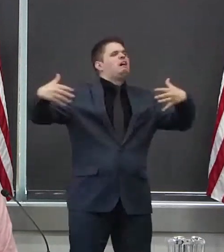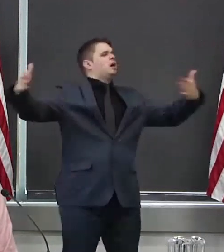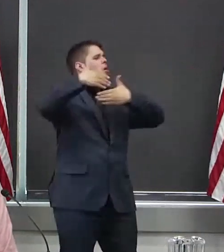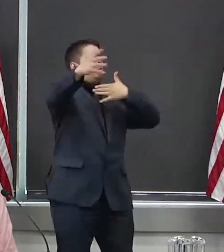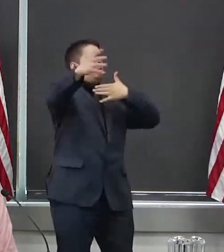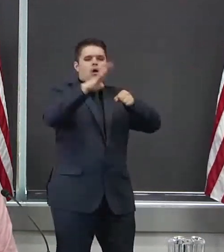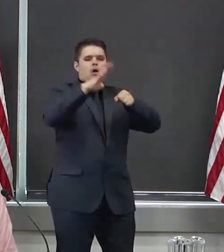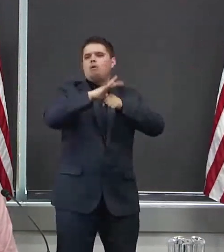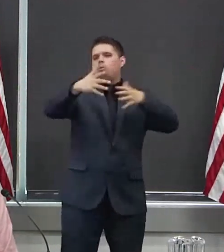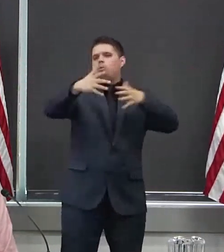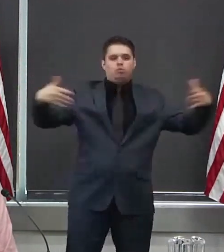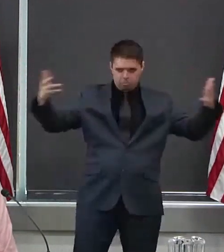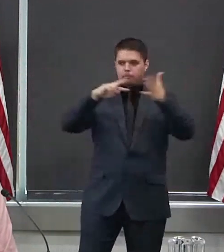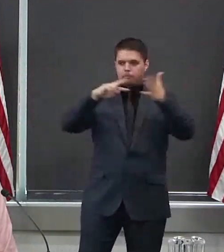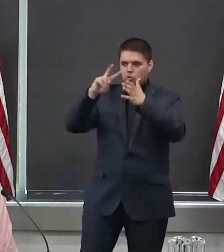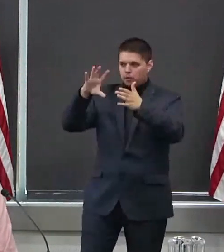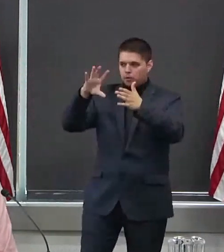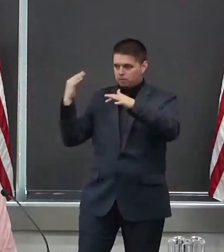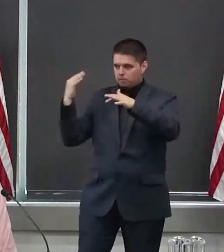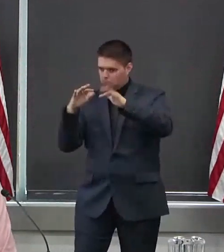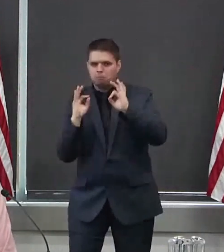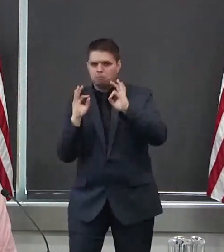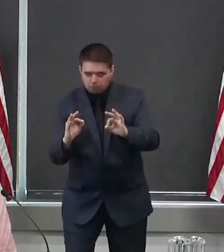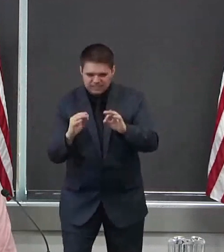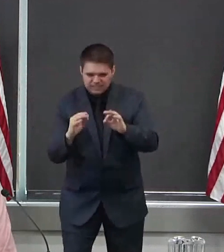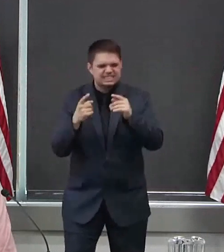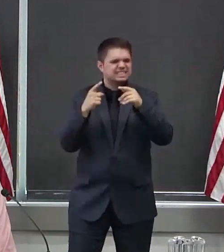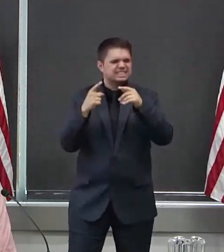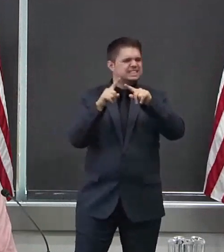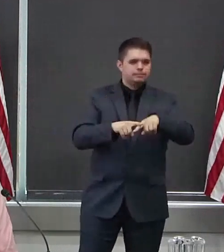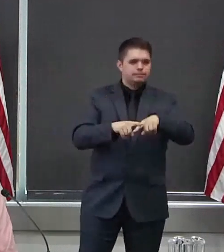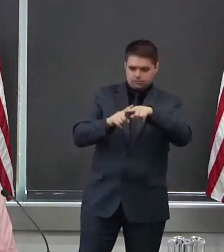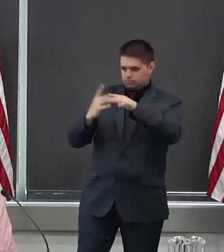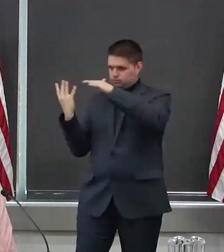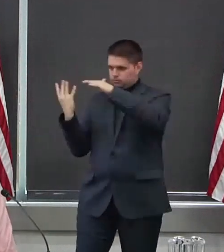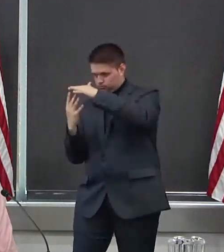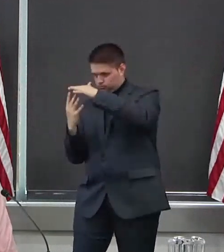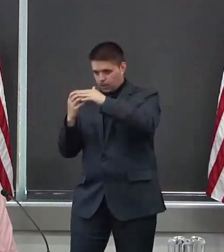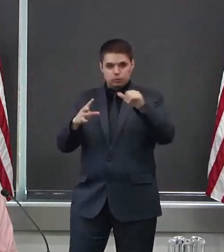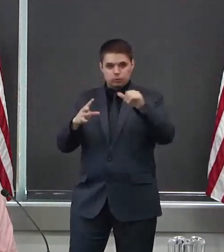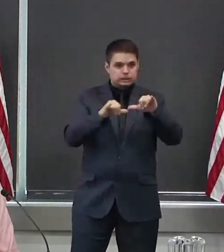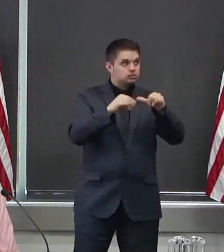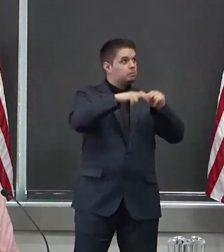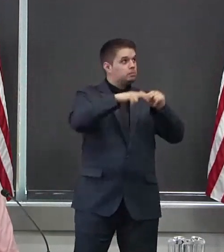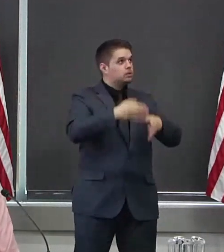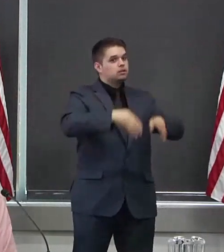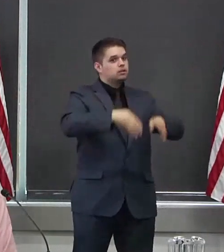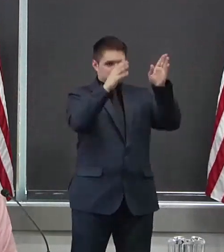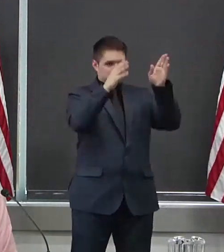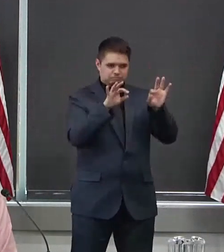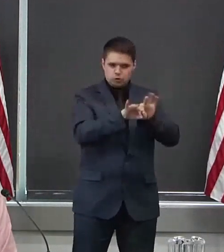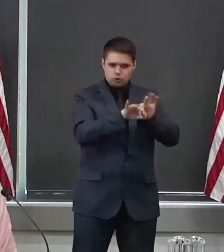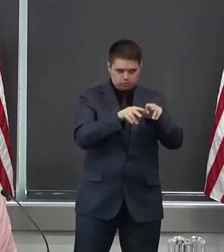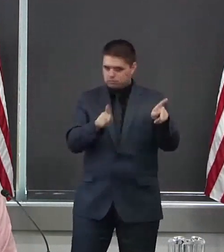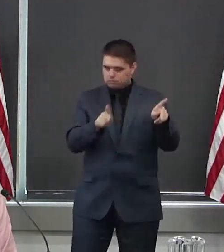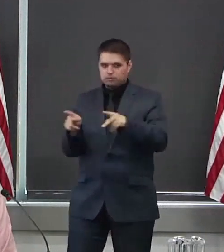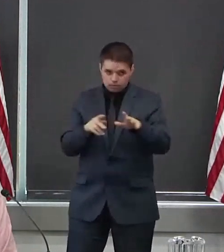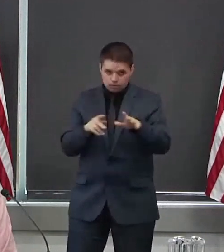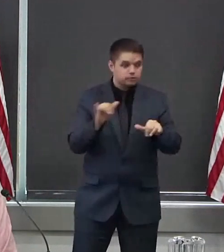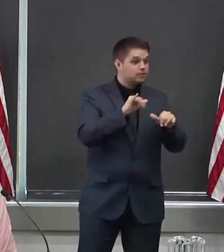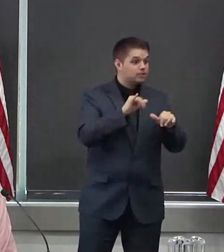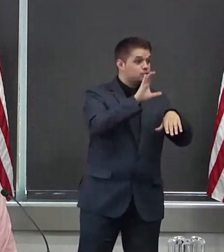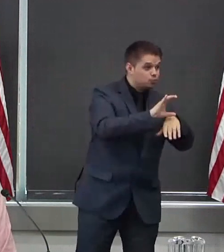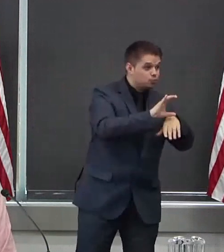people come back together for various reasons, to attend faith-based services, to gather for other reasons, for entertainment, and can do